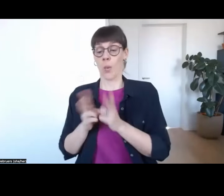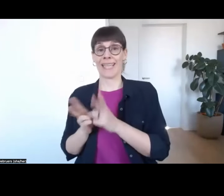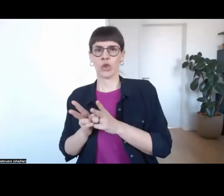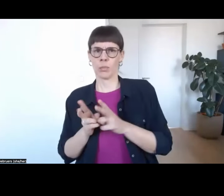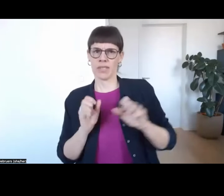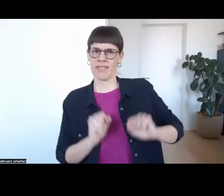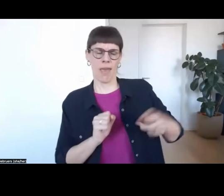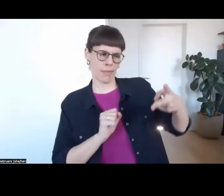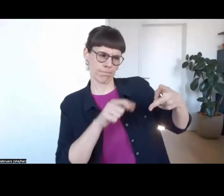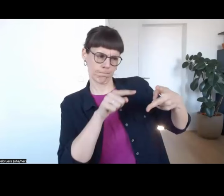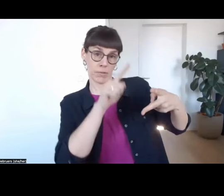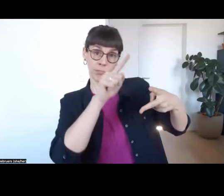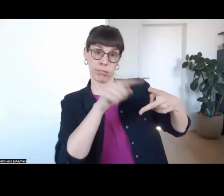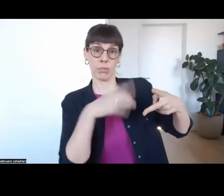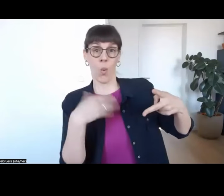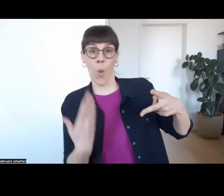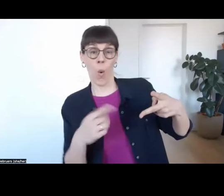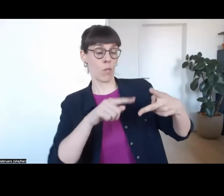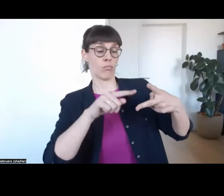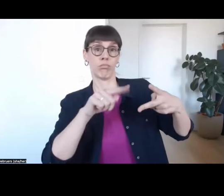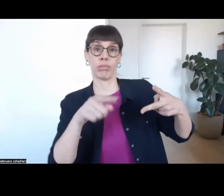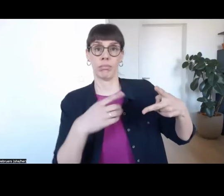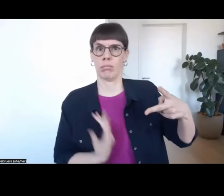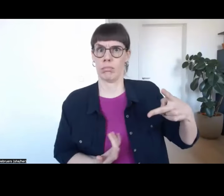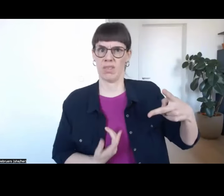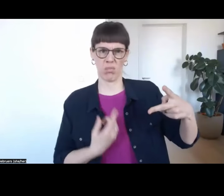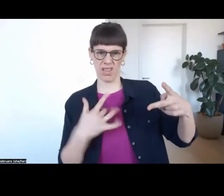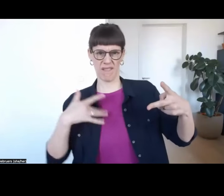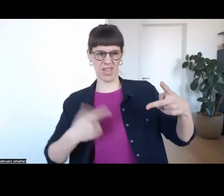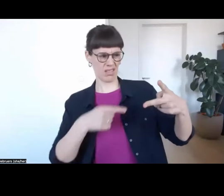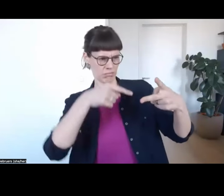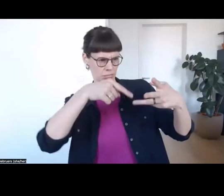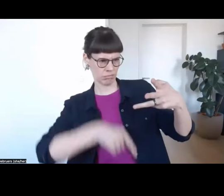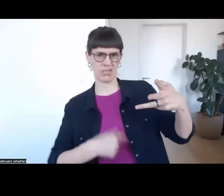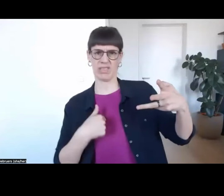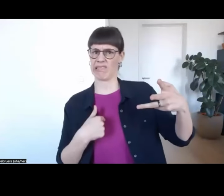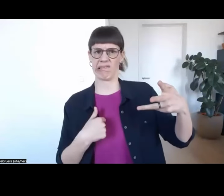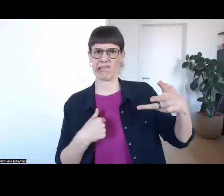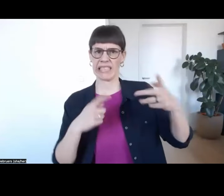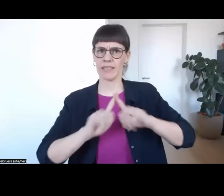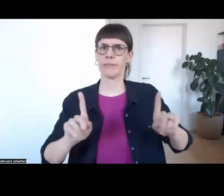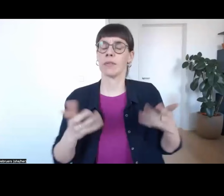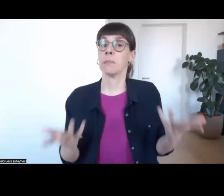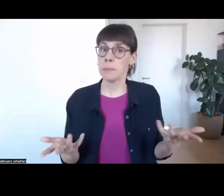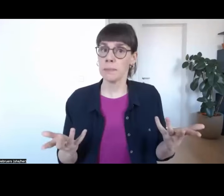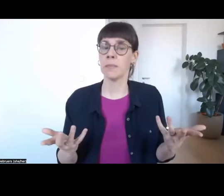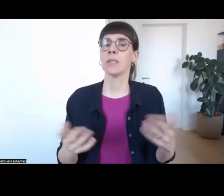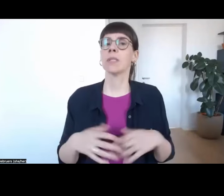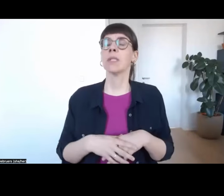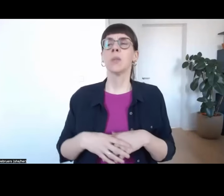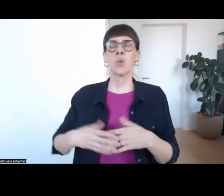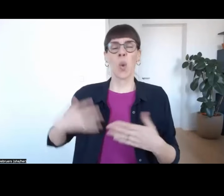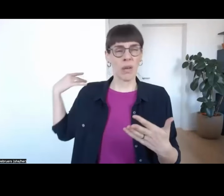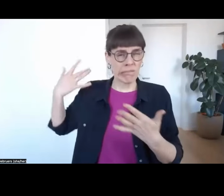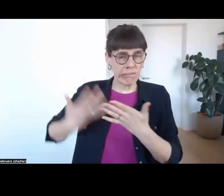women. And sometimes an interpreter may not associate with those two categories. And they may say, well, where's the third option? Where's